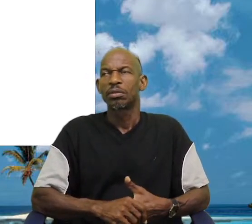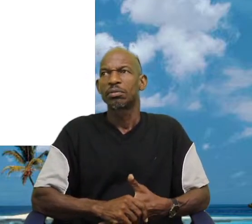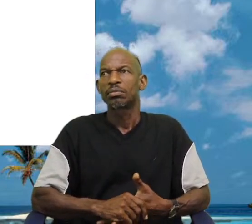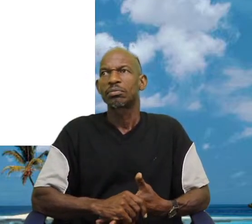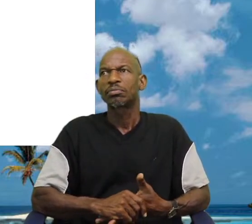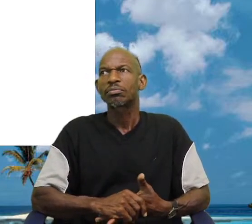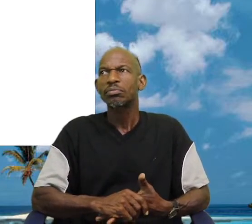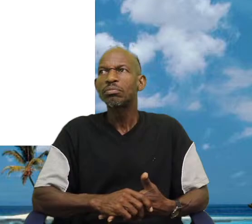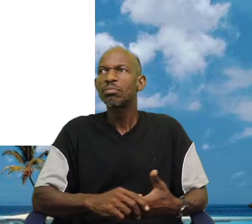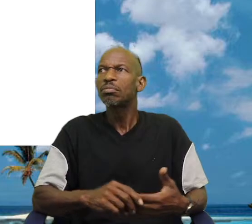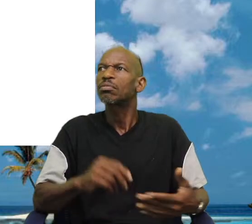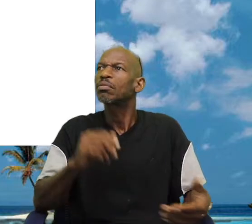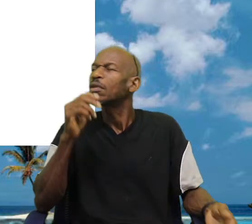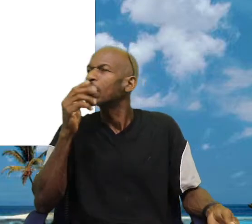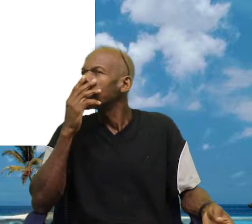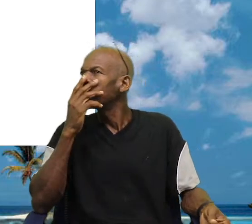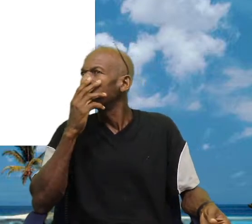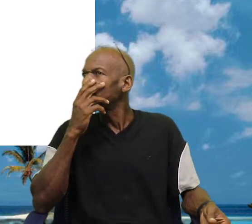putting it on a different slide.